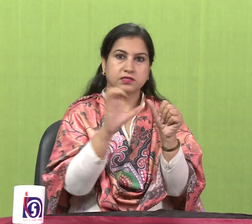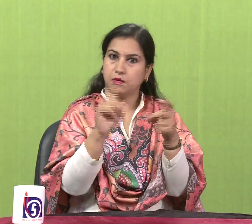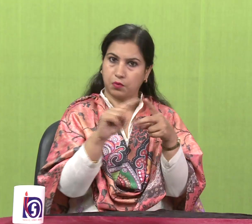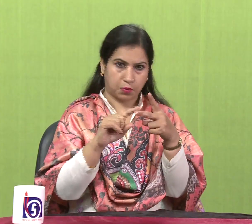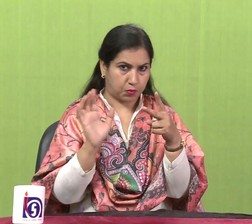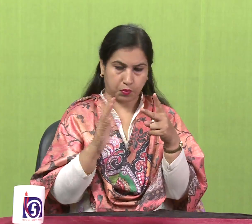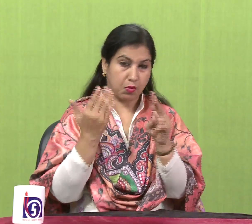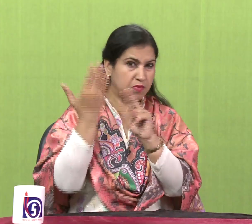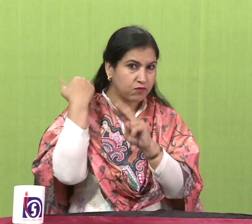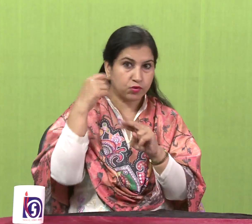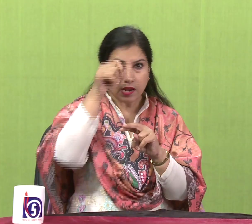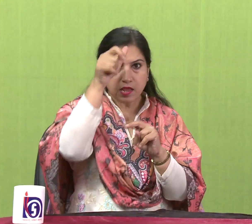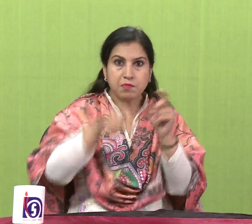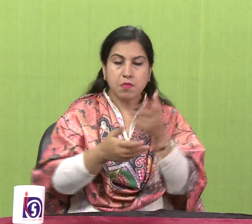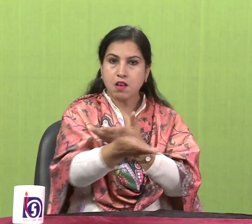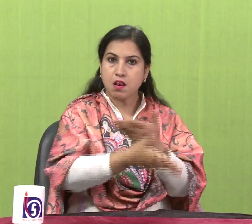of Indian peoples.